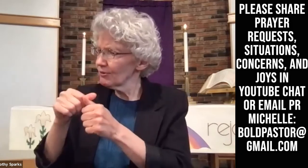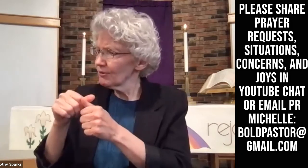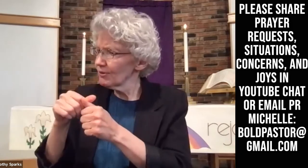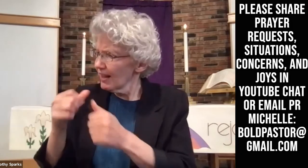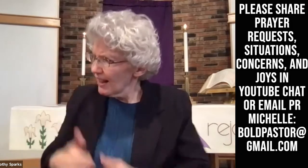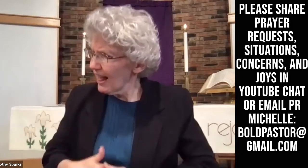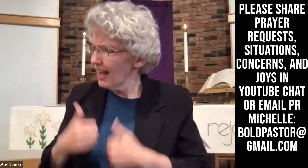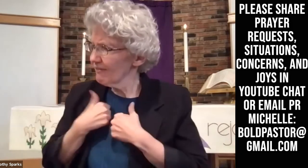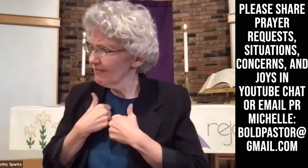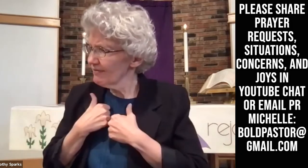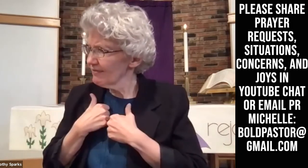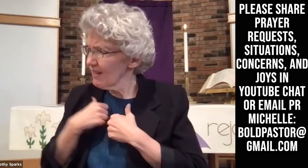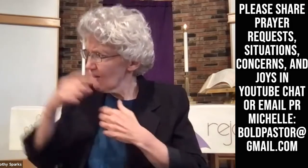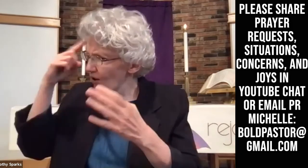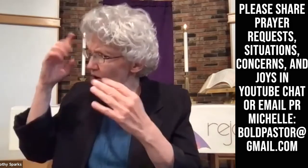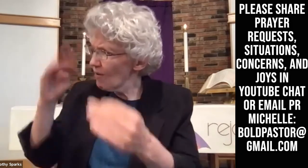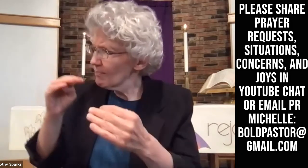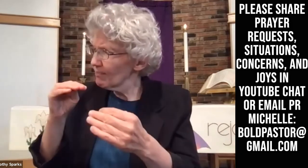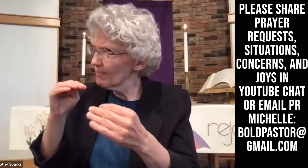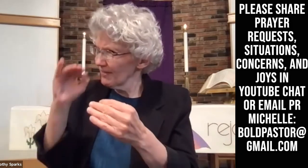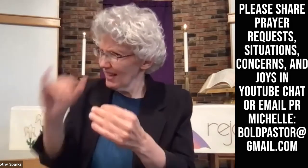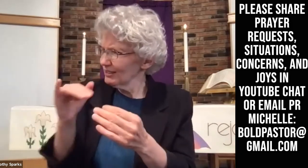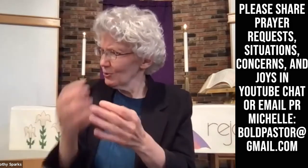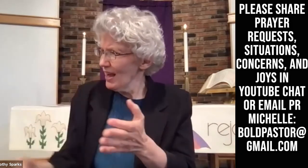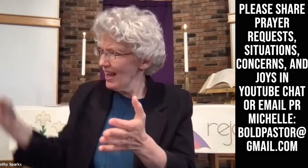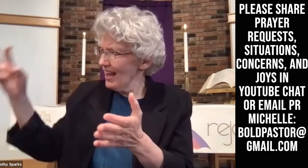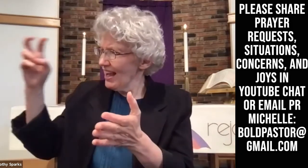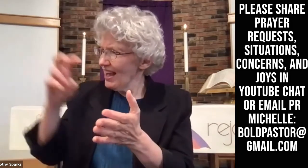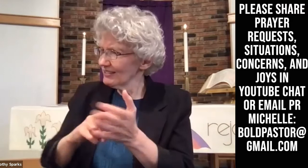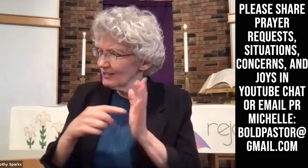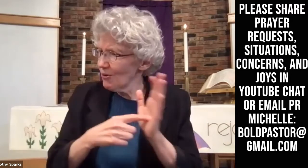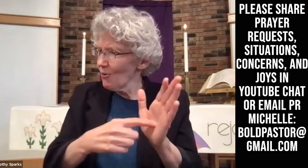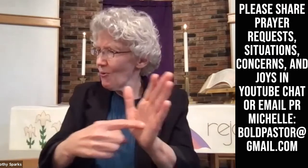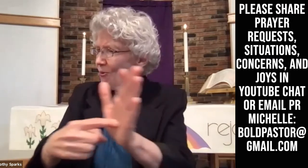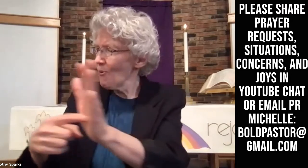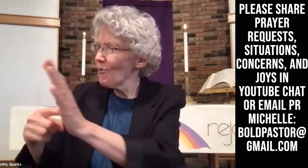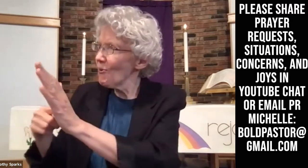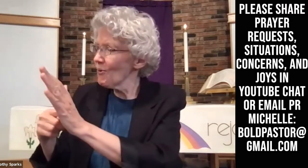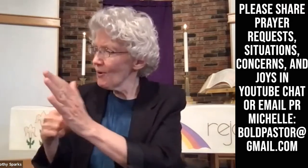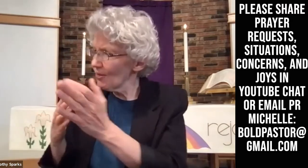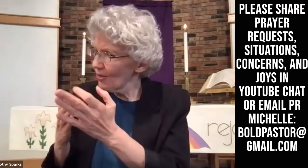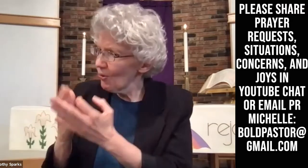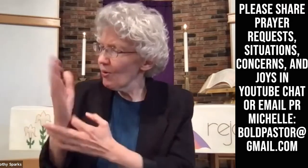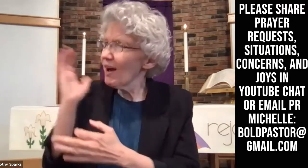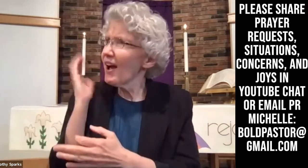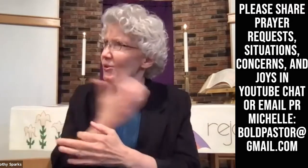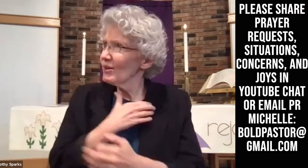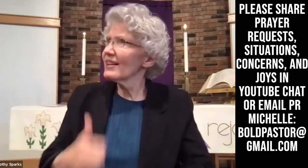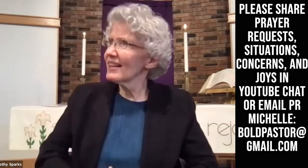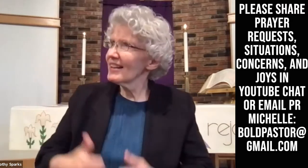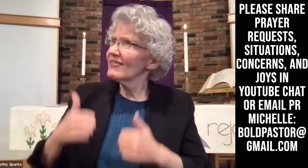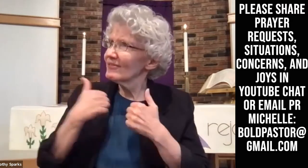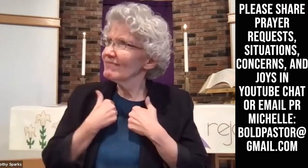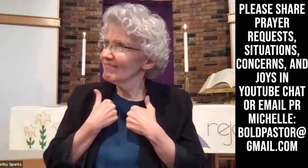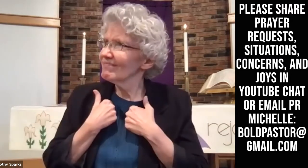Help us remember and live so that the hope of resurrection will show through our